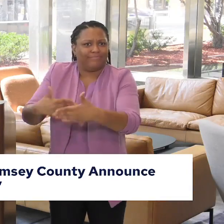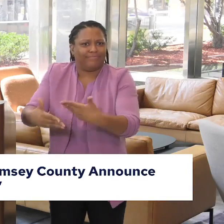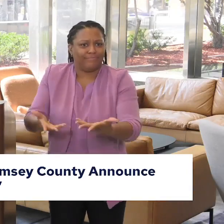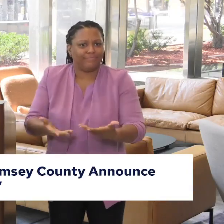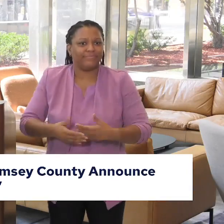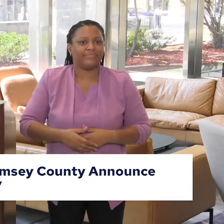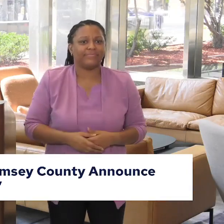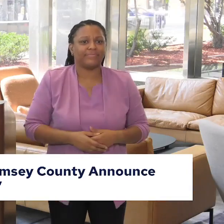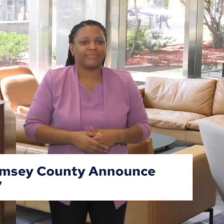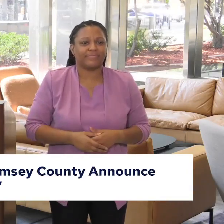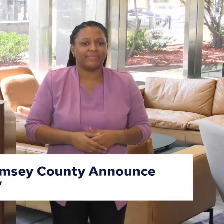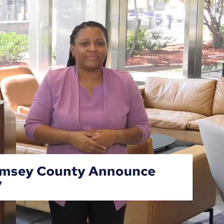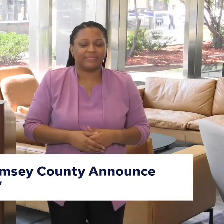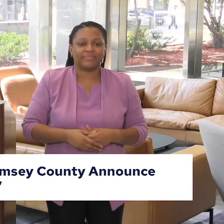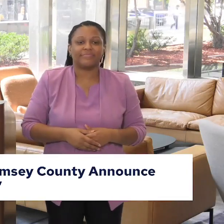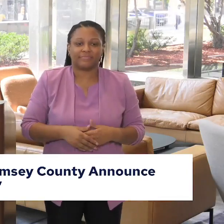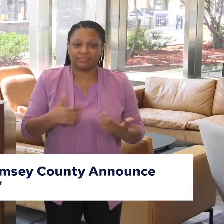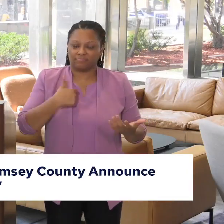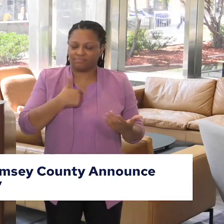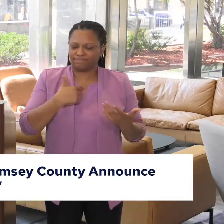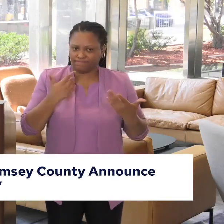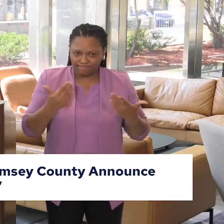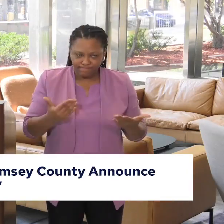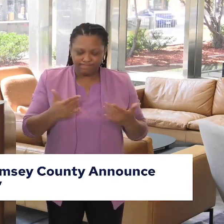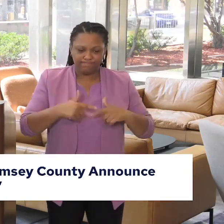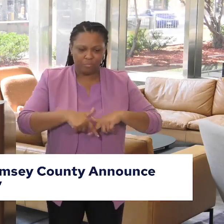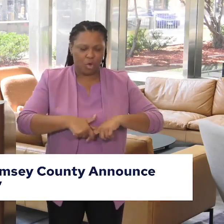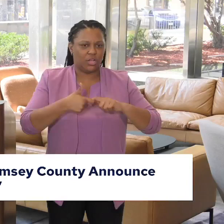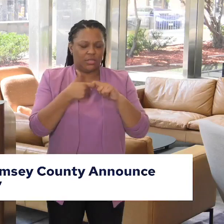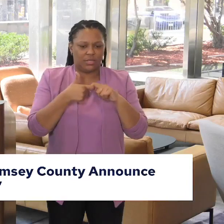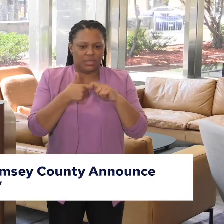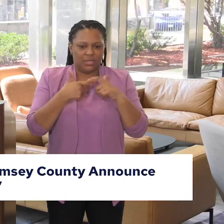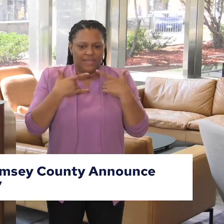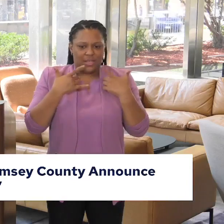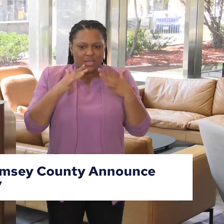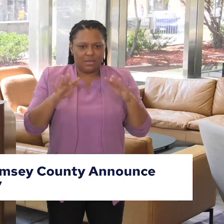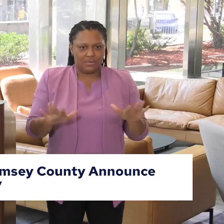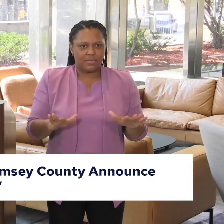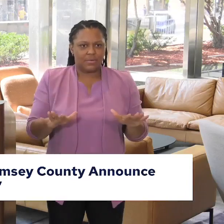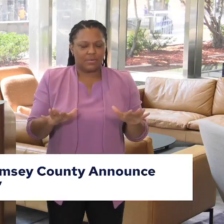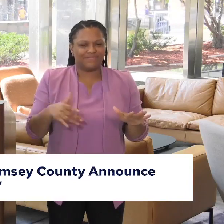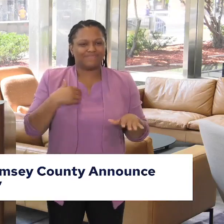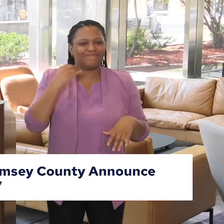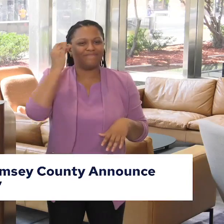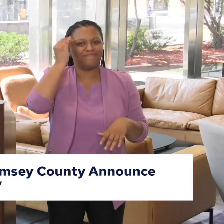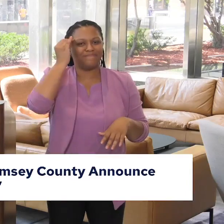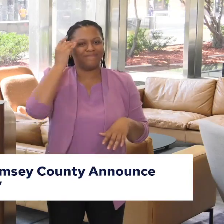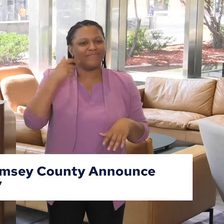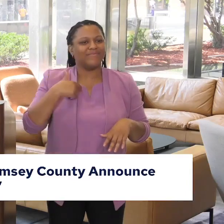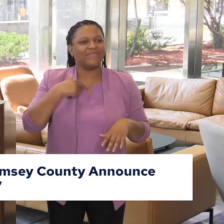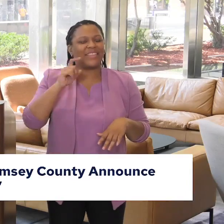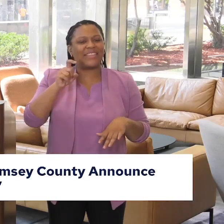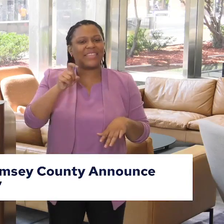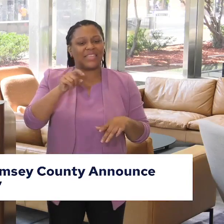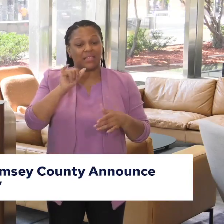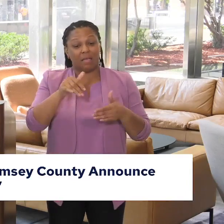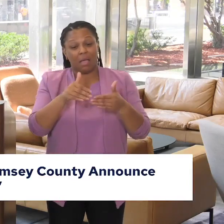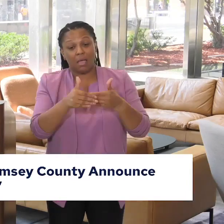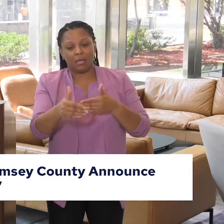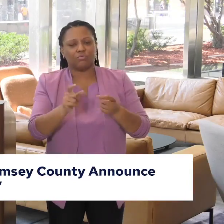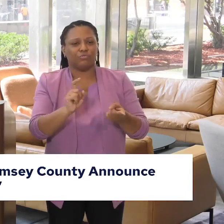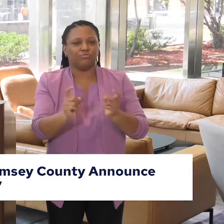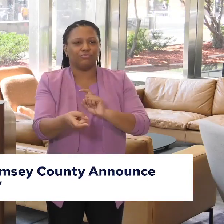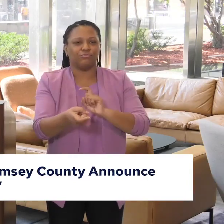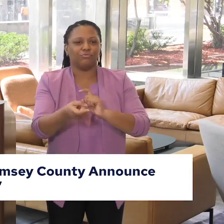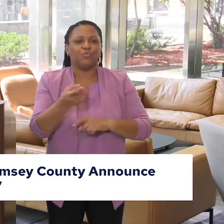to manage the change and do things right, but I started trying to lead change and do the right things. And that's when I found out